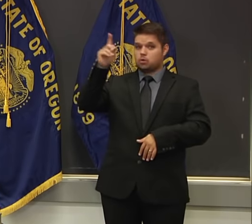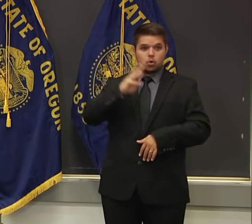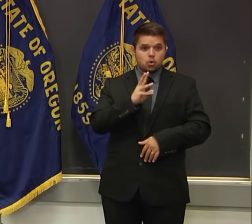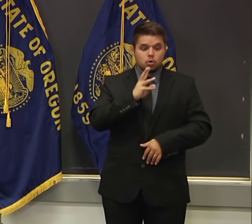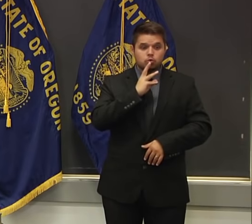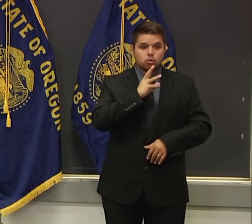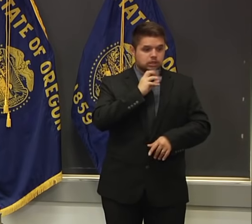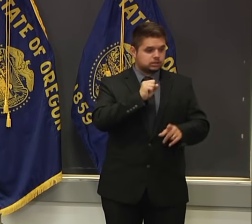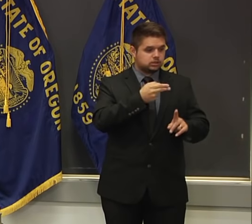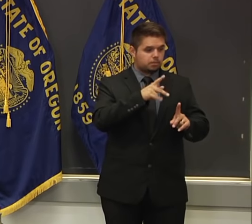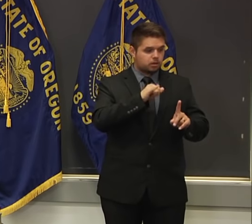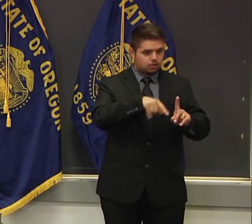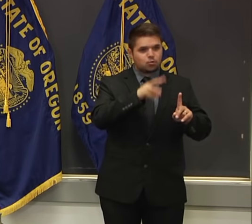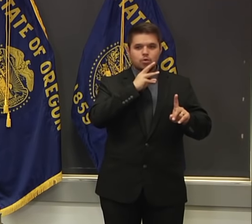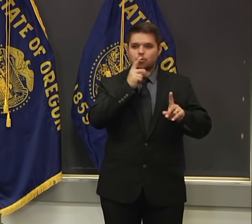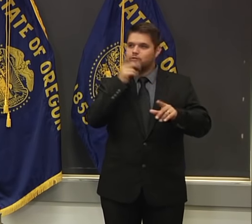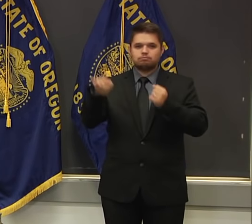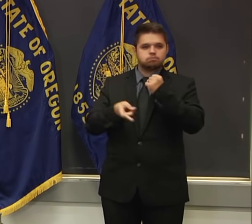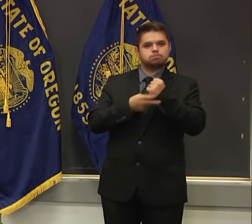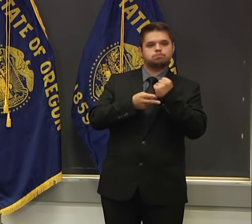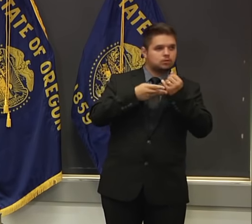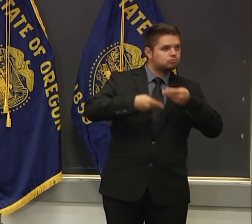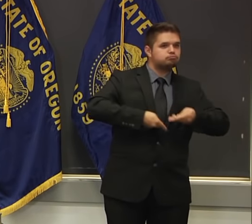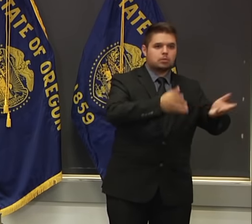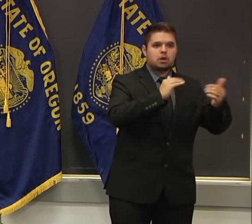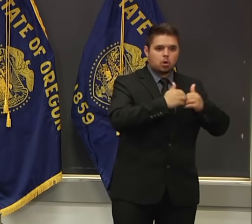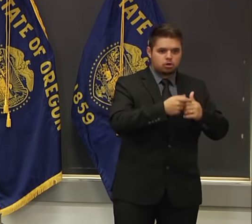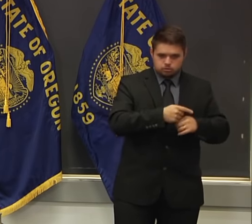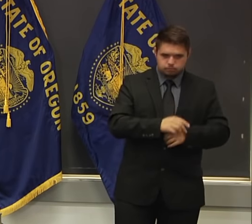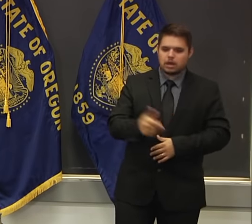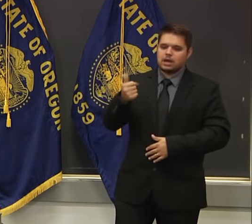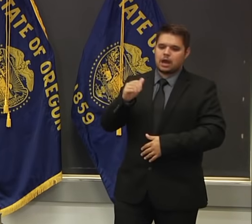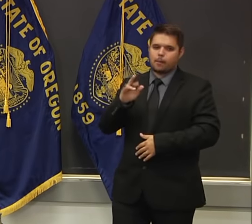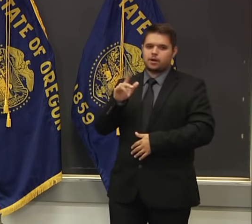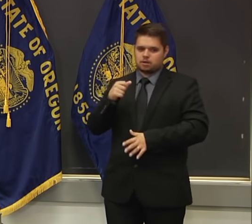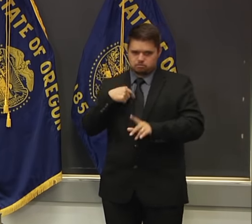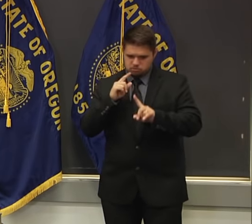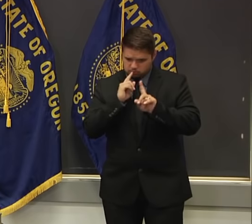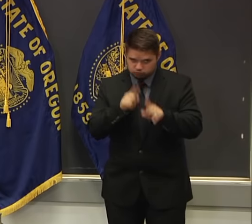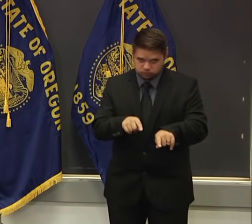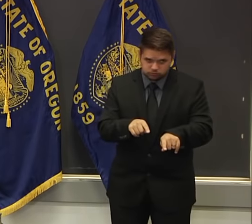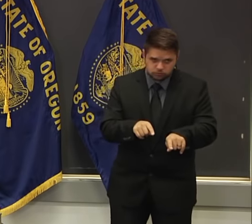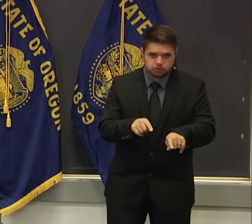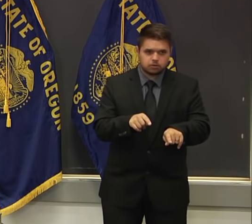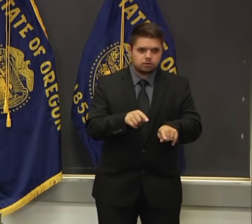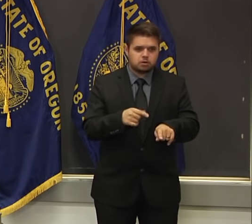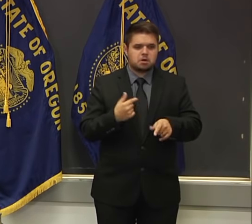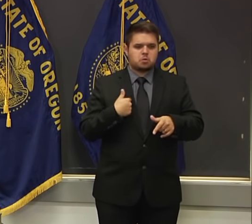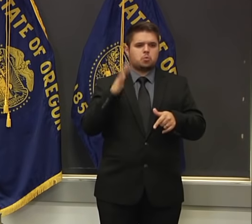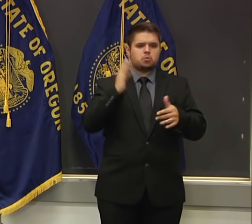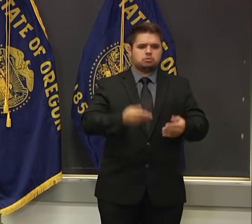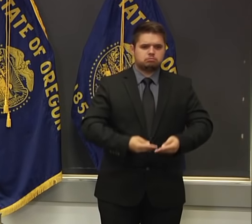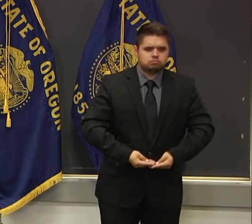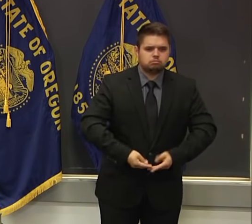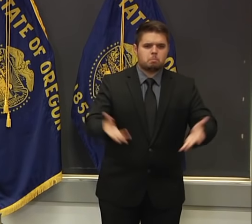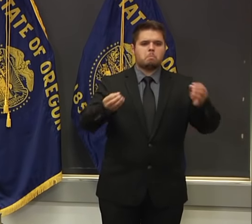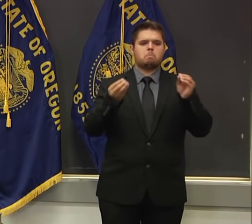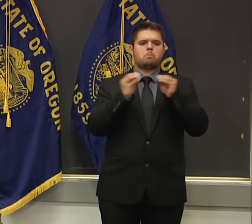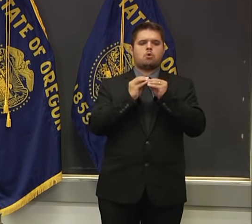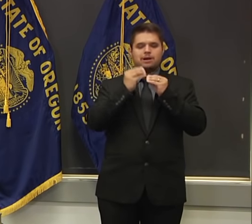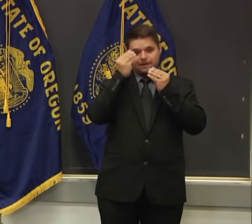So we are actually going to be putting out some more information if later today, hopefully, if